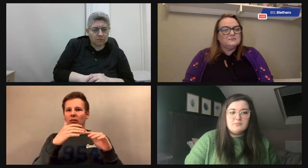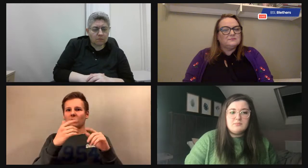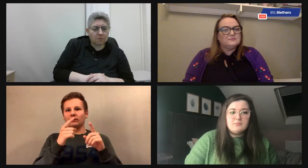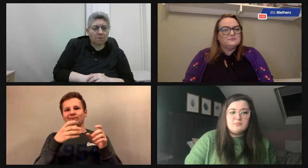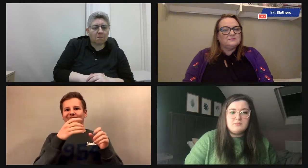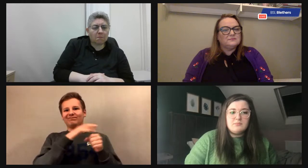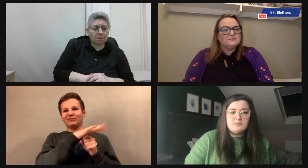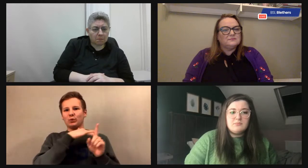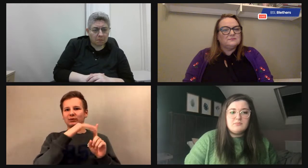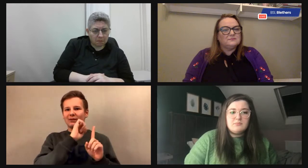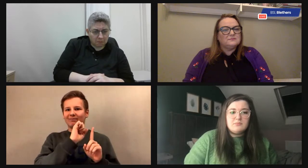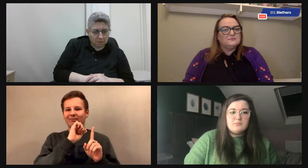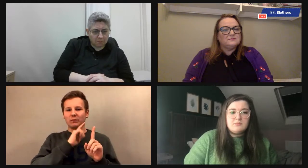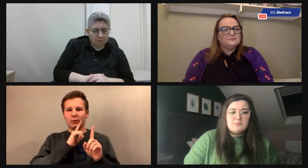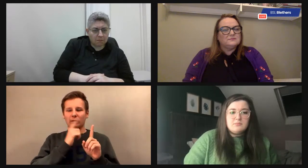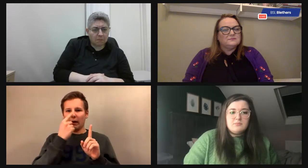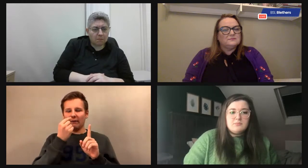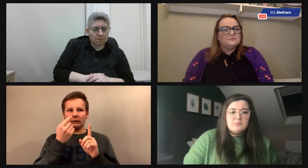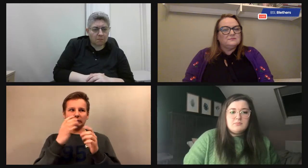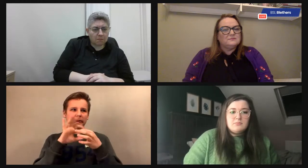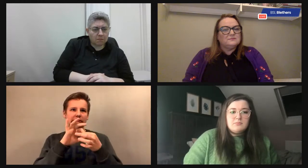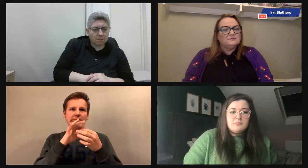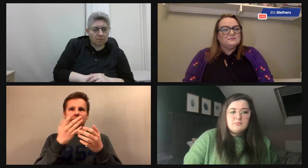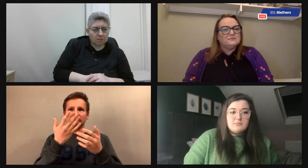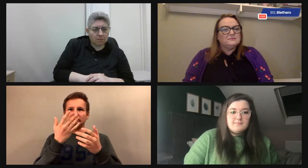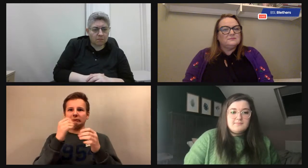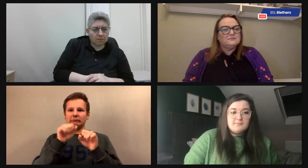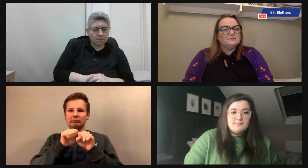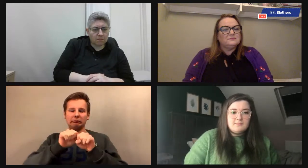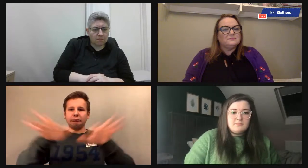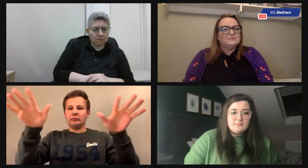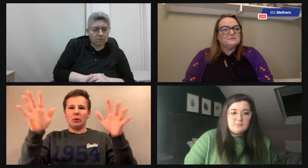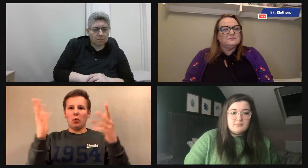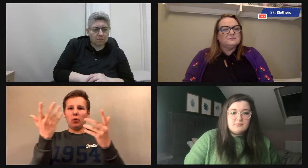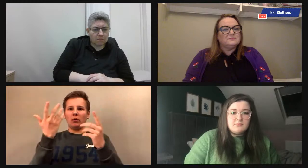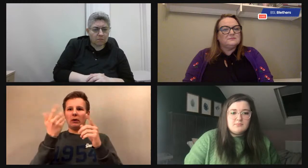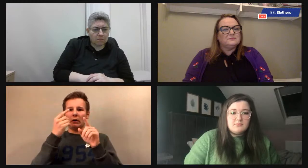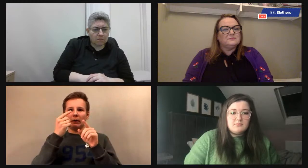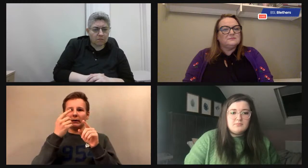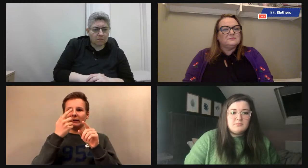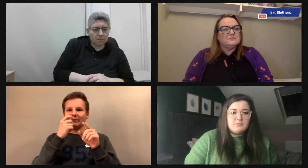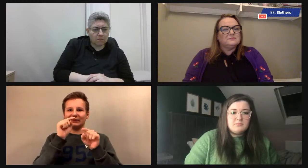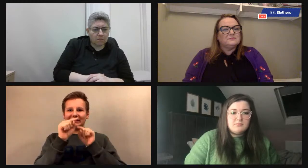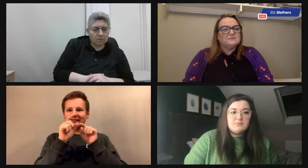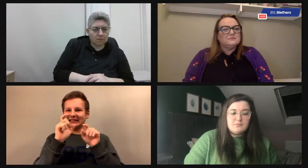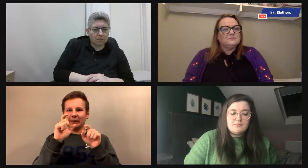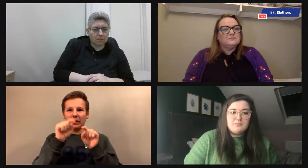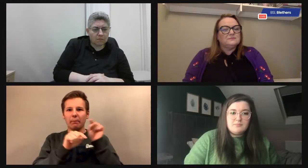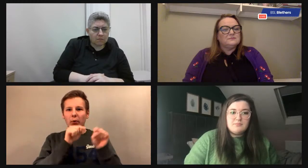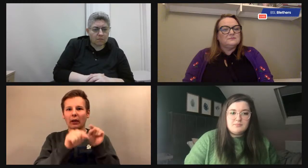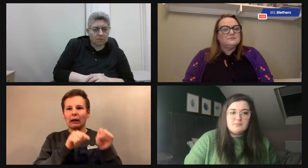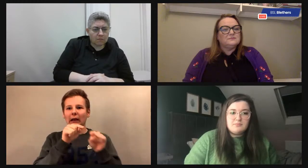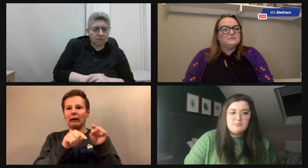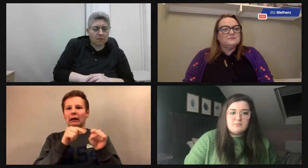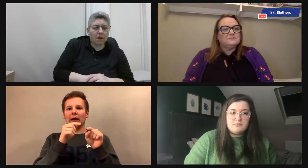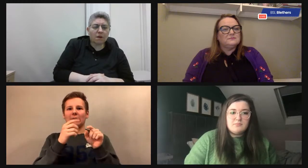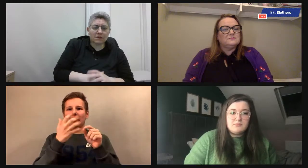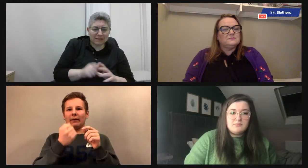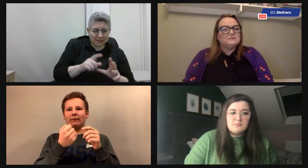can have a really negative effect in young people. You know, say something gets